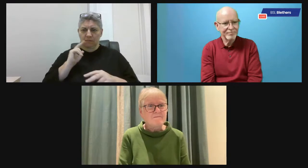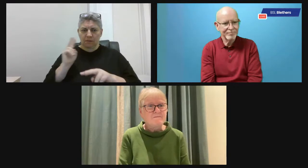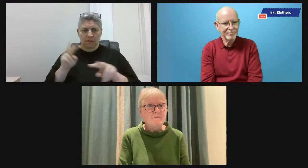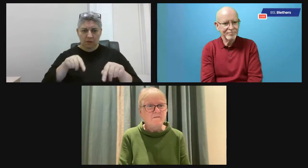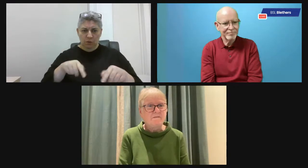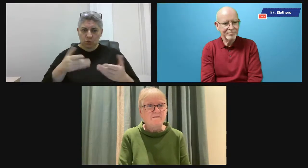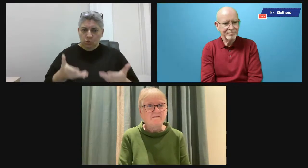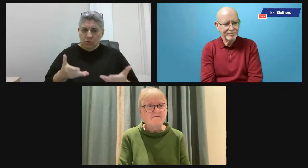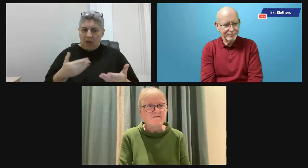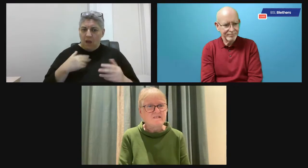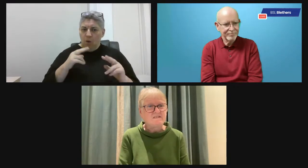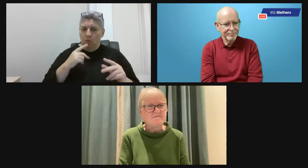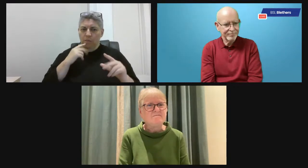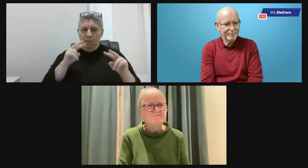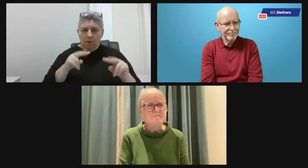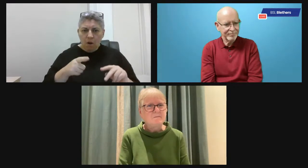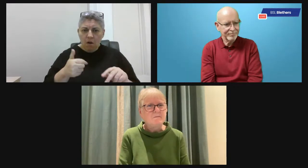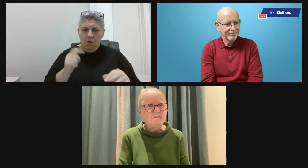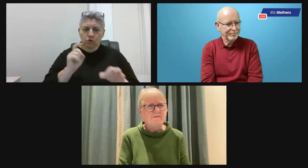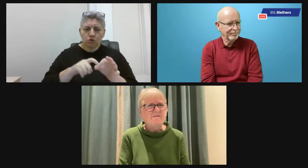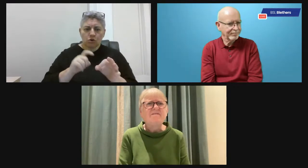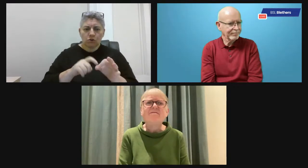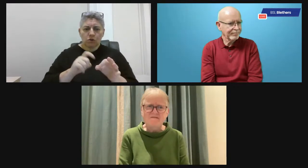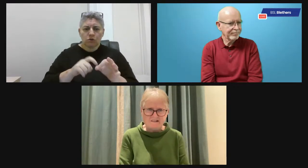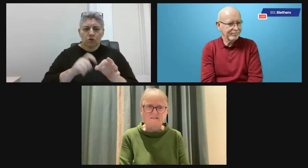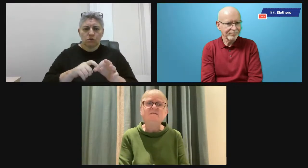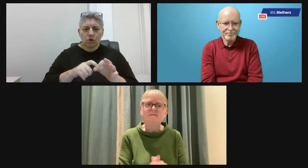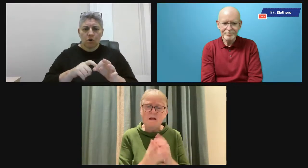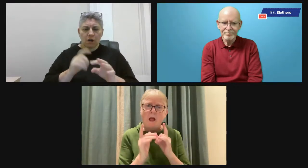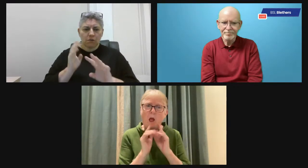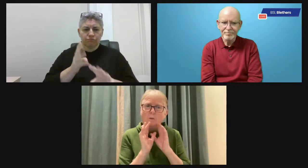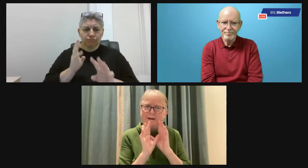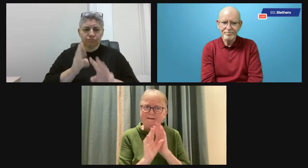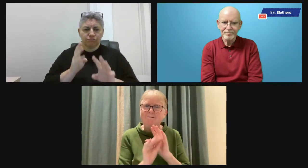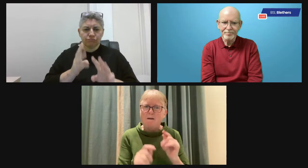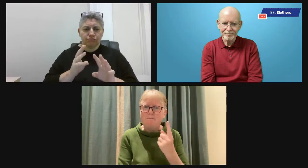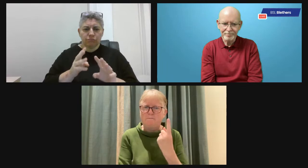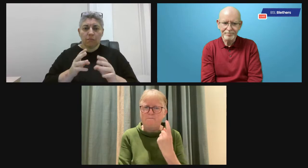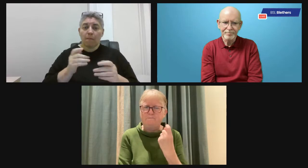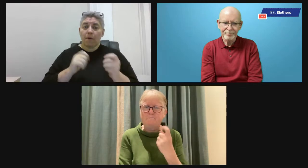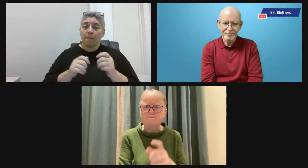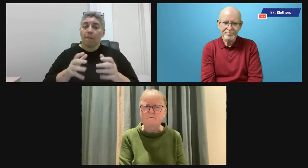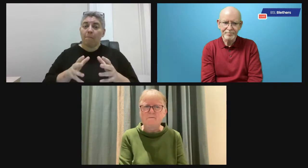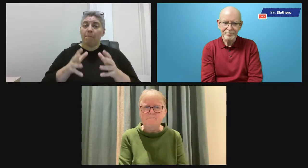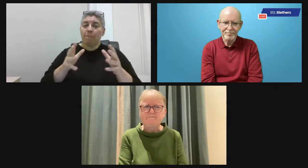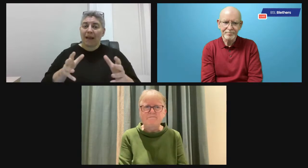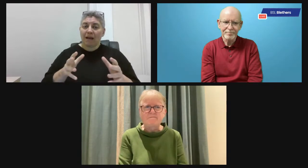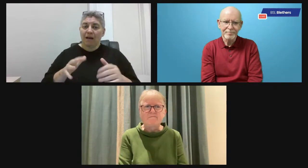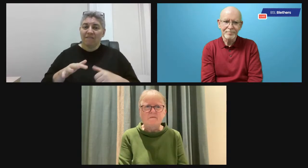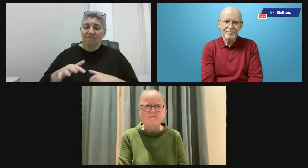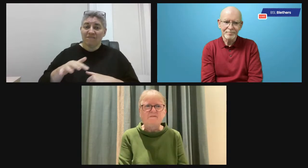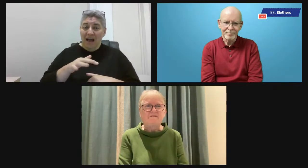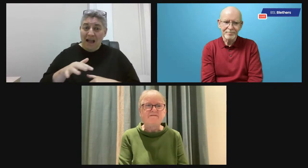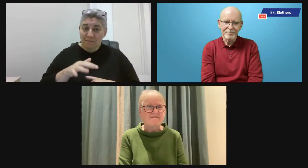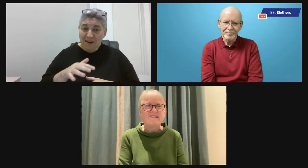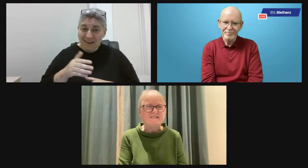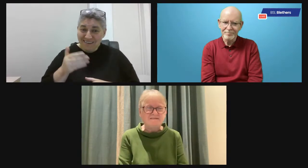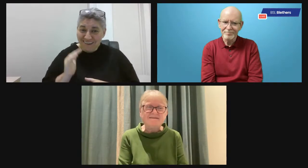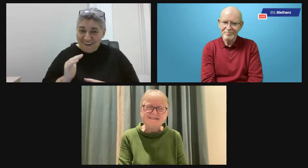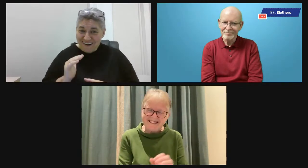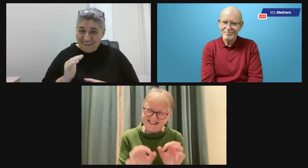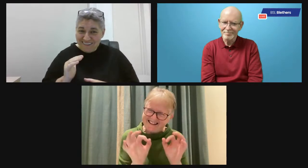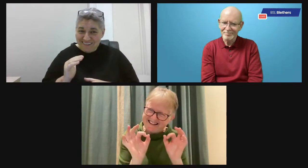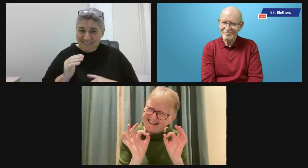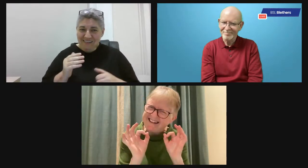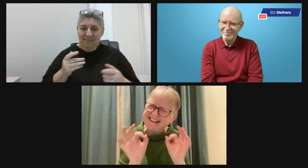the organisation growing from strength to strength, and I'm hoping that by exposure here tonight, that maybe the numbers will